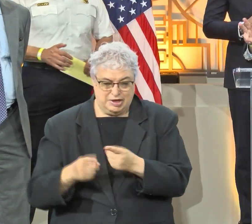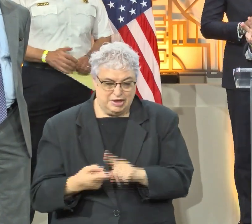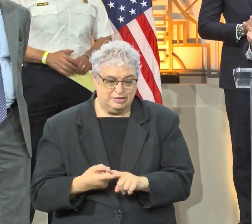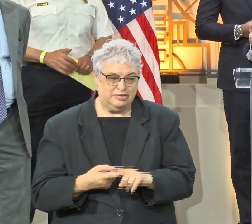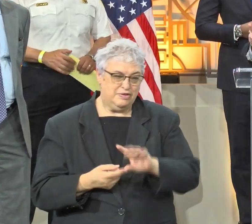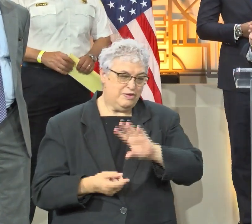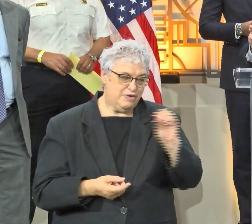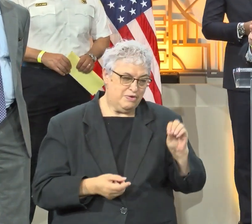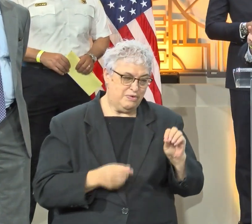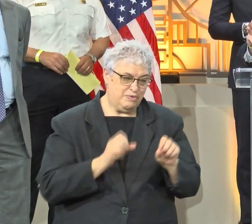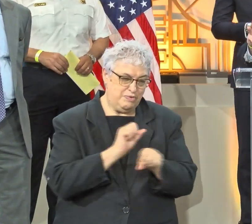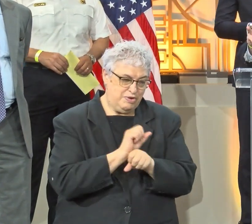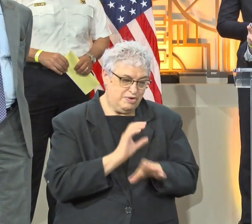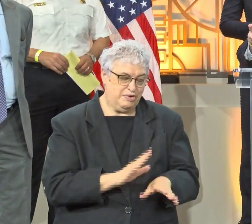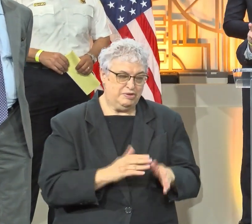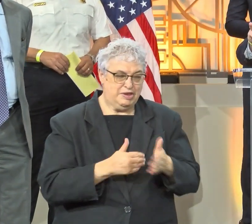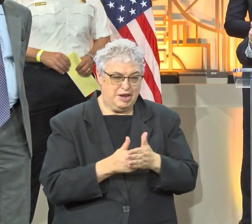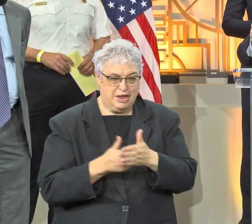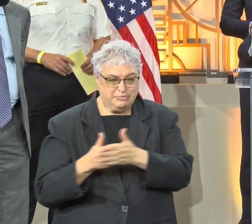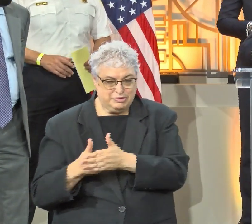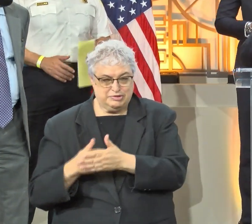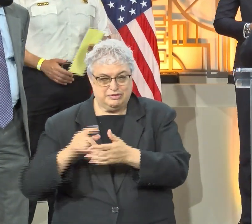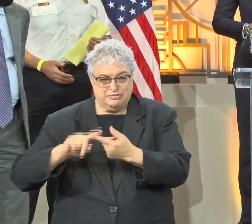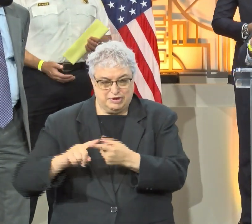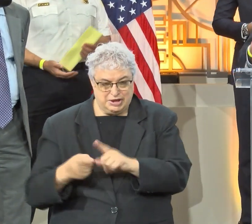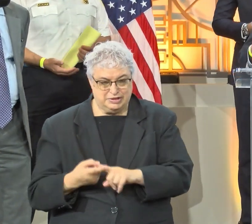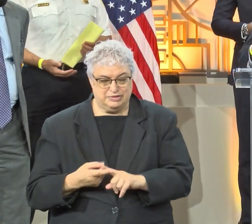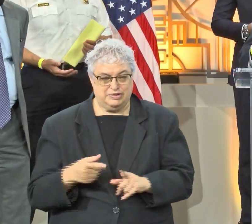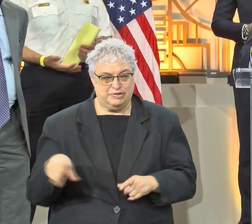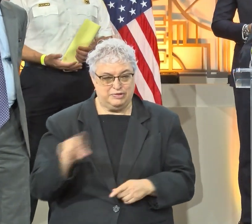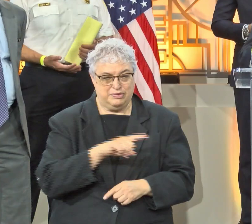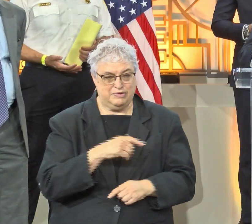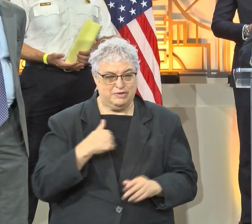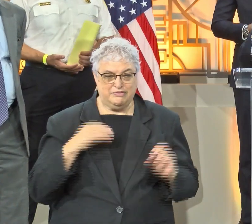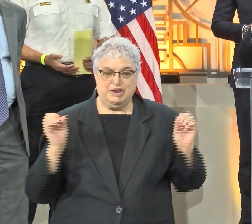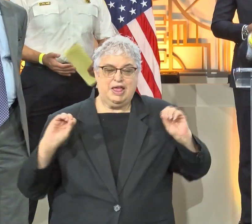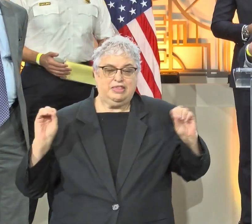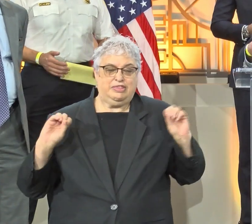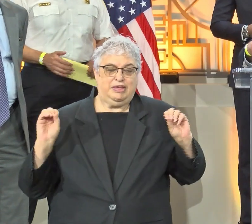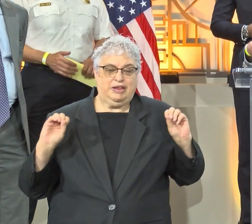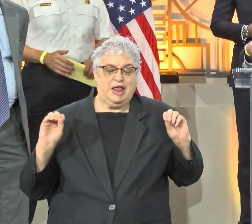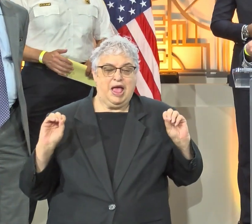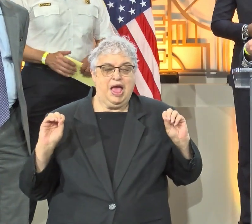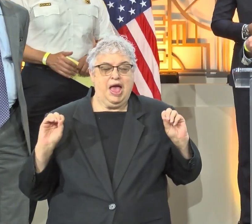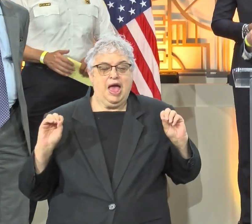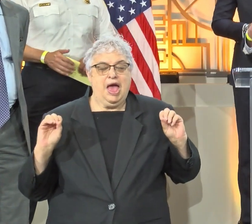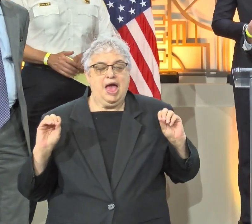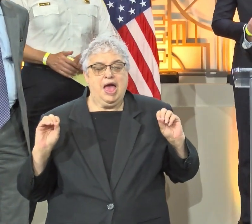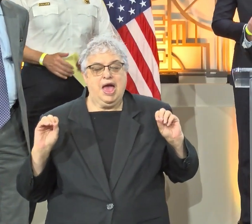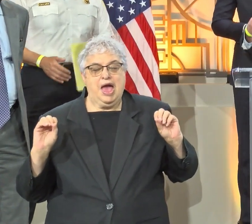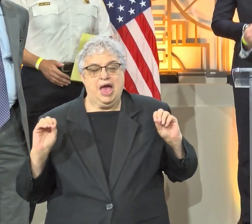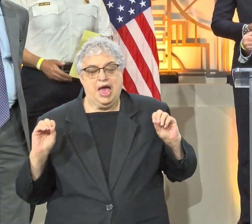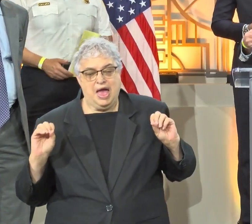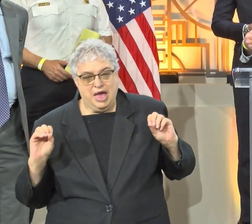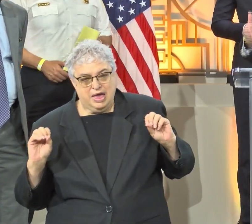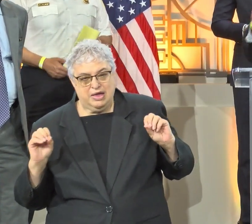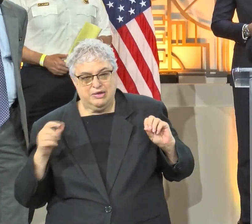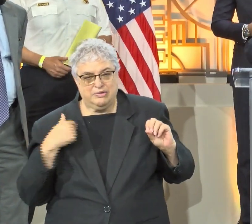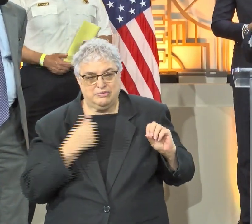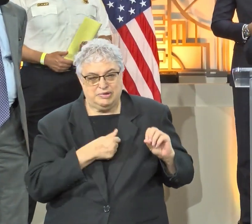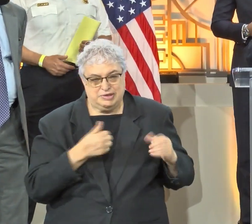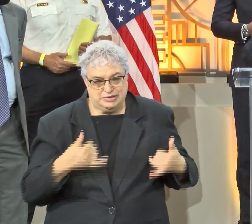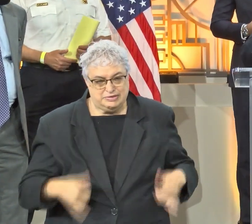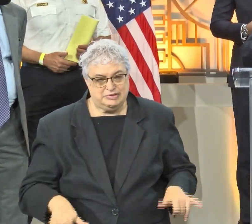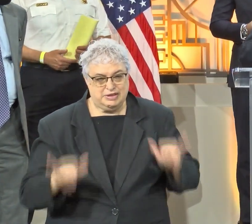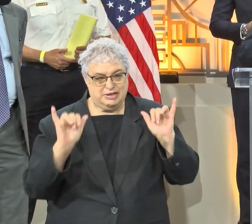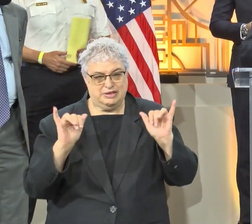and number three, to their neighbors and friends. So even though you may not have any symptoms, we still want people to get tested. If somebody